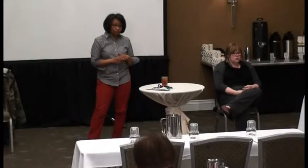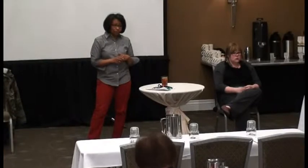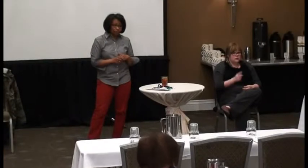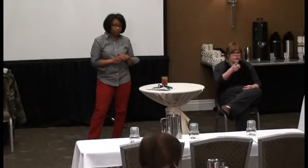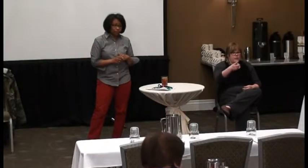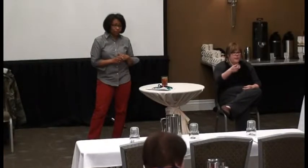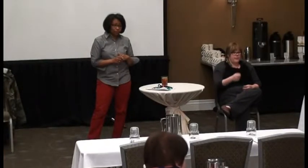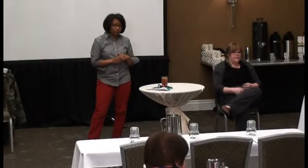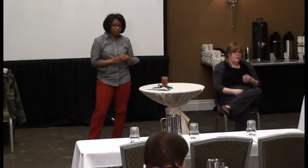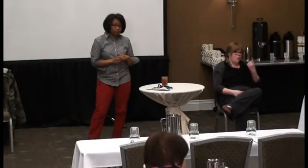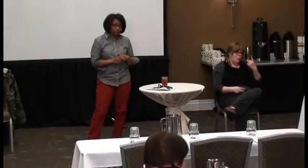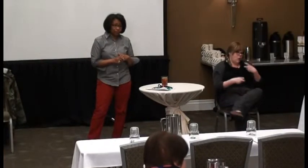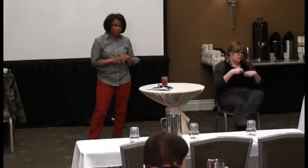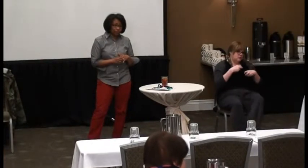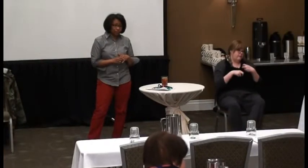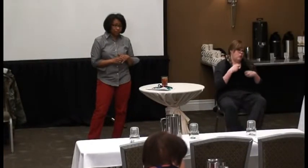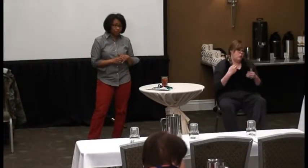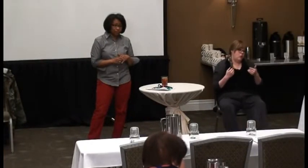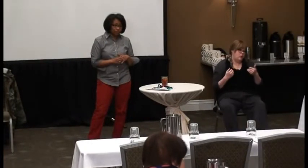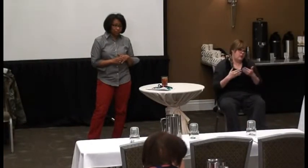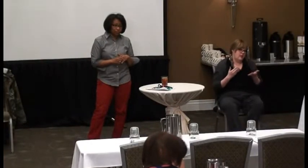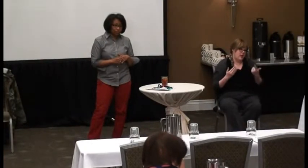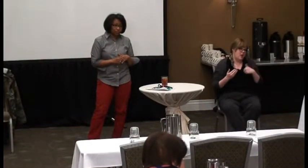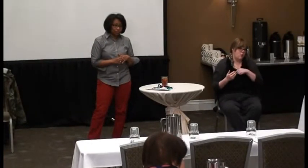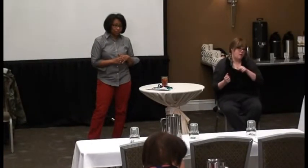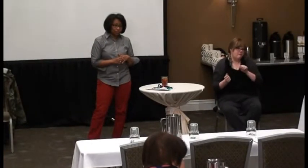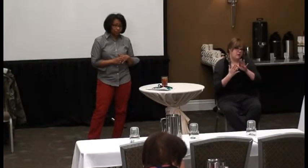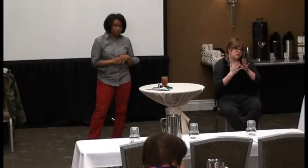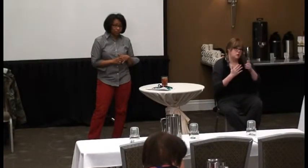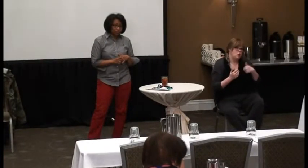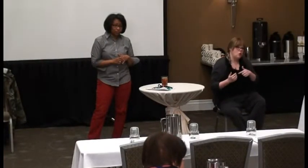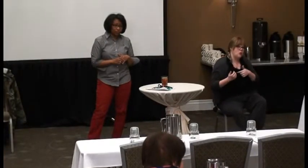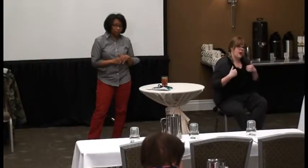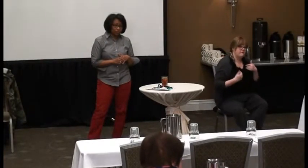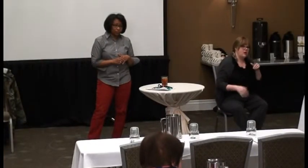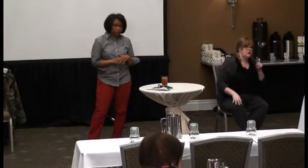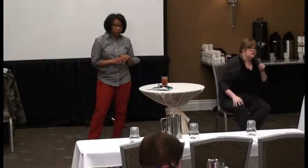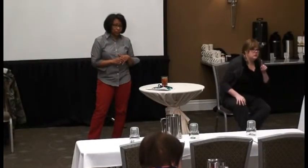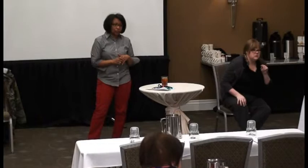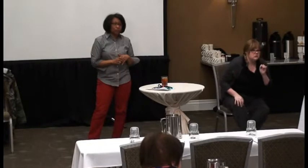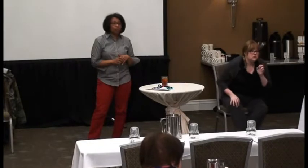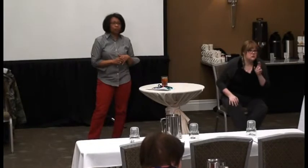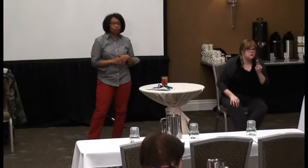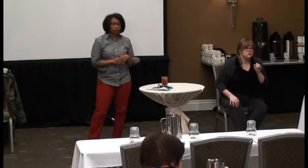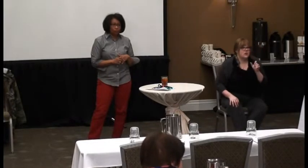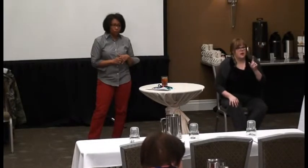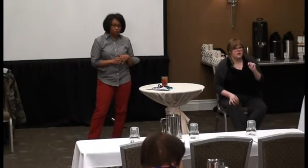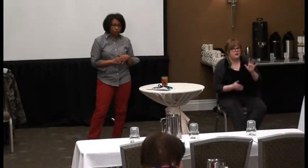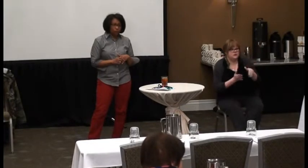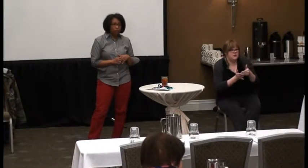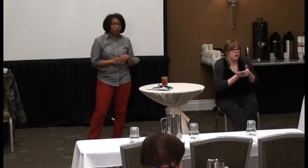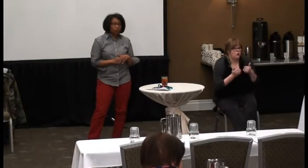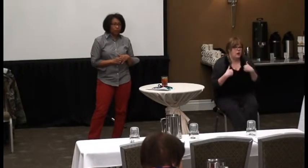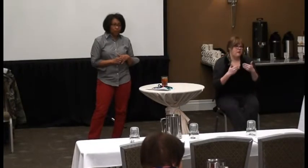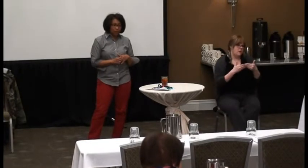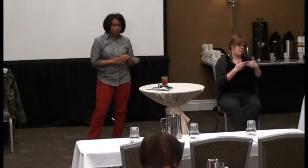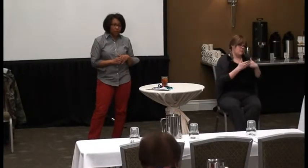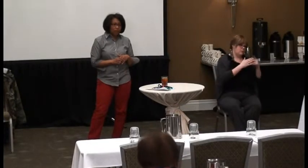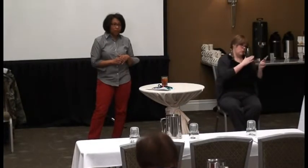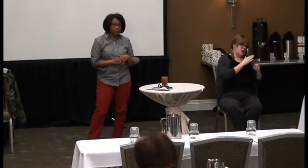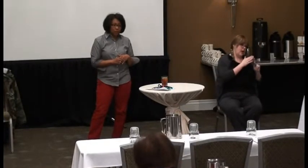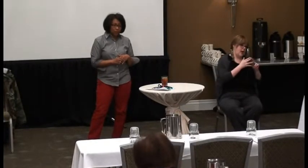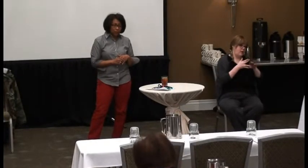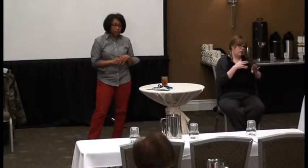What problem we're facing, we have attendance centers, and the building that I'm at, we have pre-K through first grade.